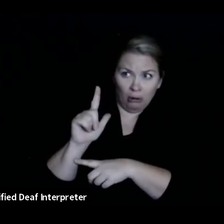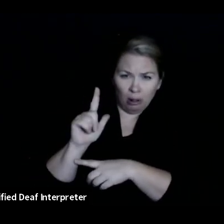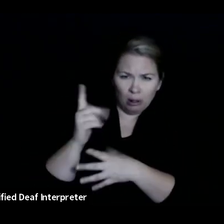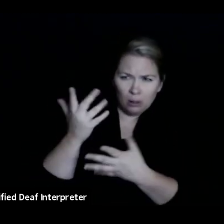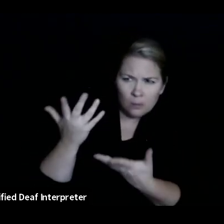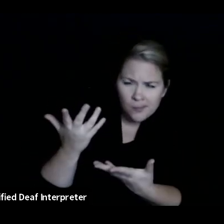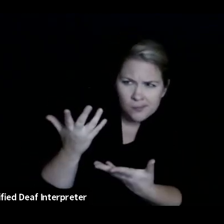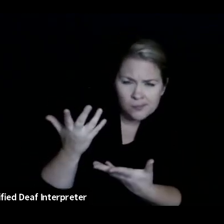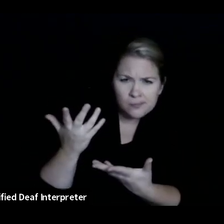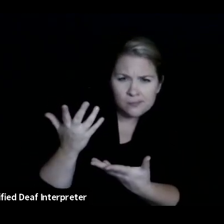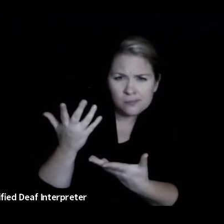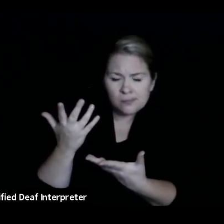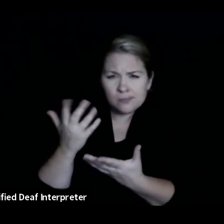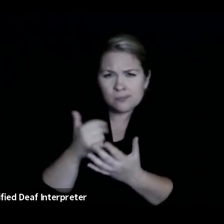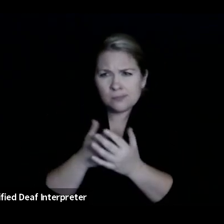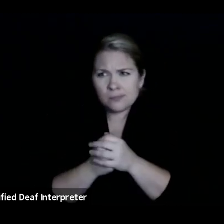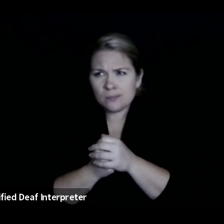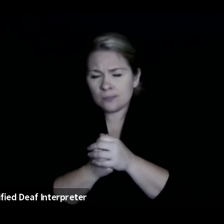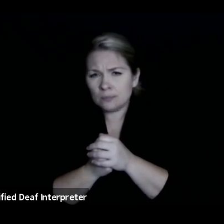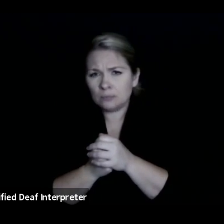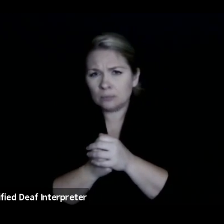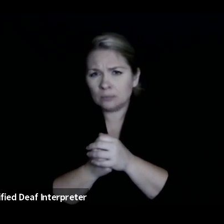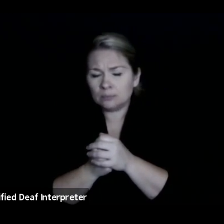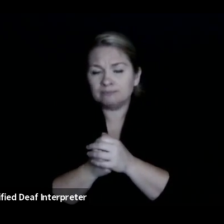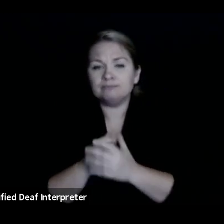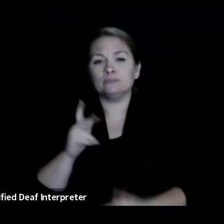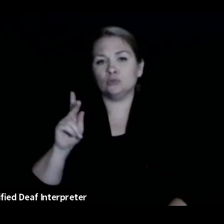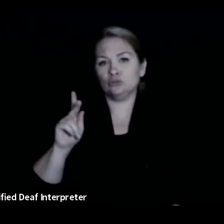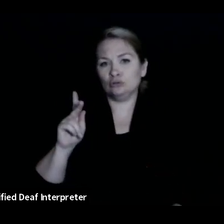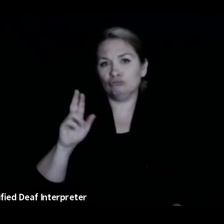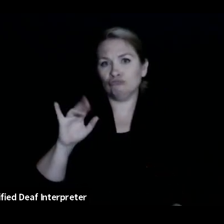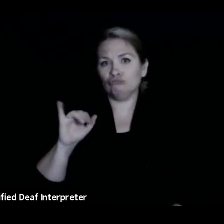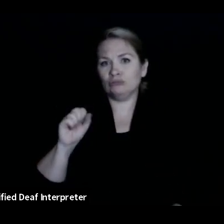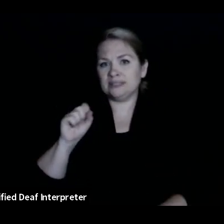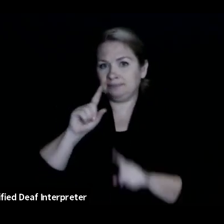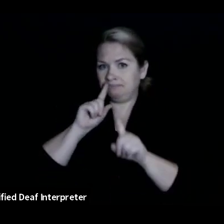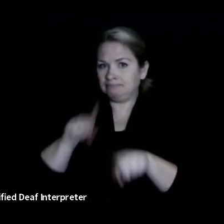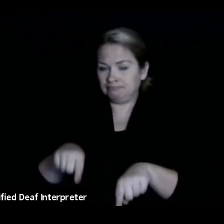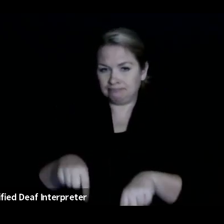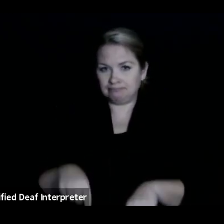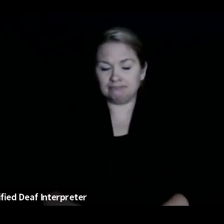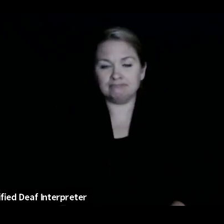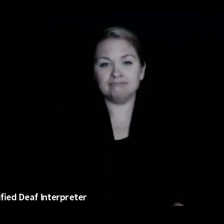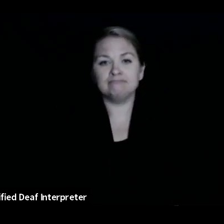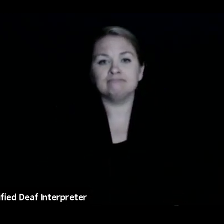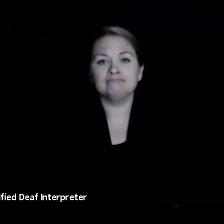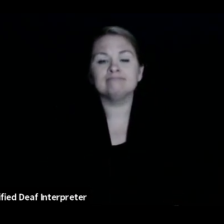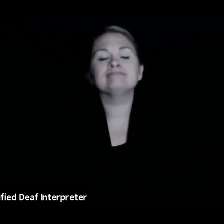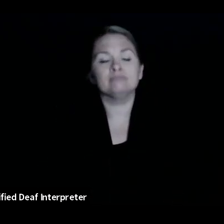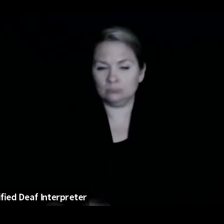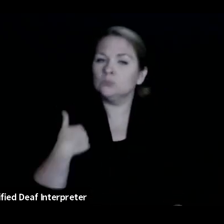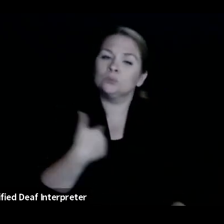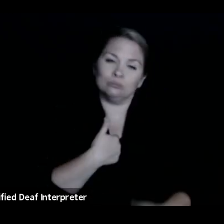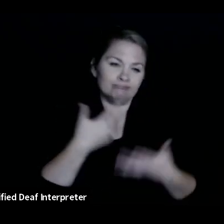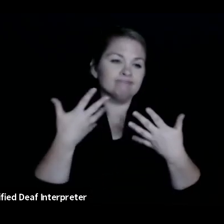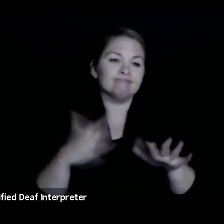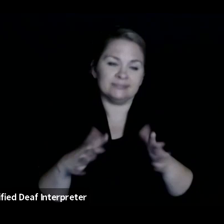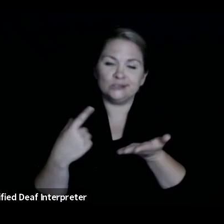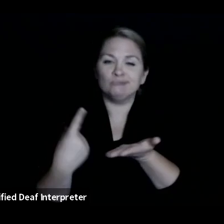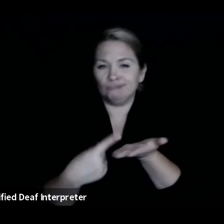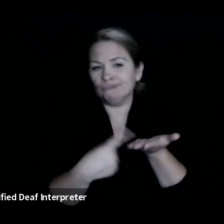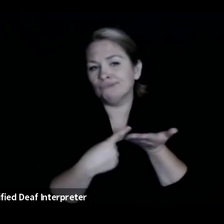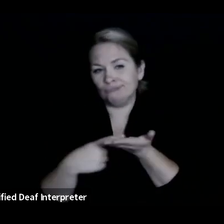well, obviously, I think we've talked about this on prior calls, is that, that